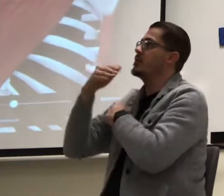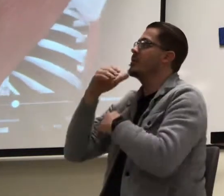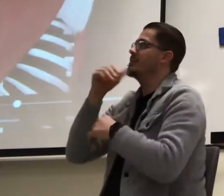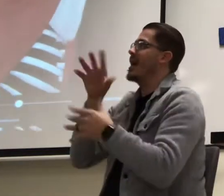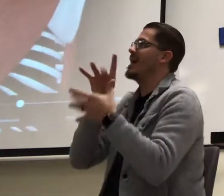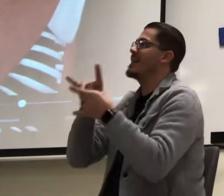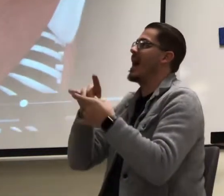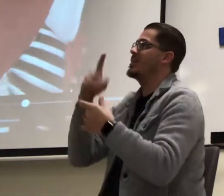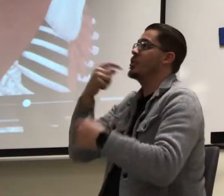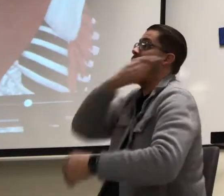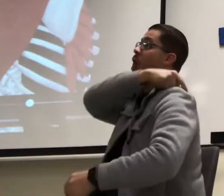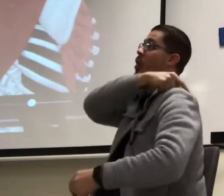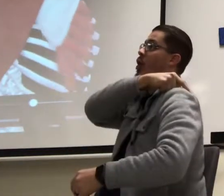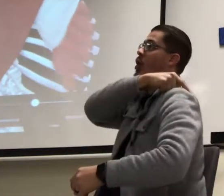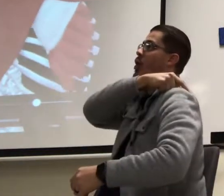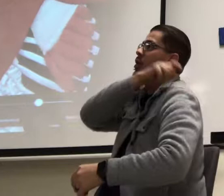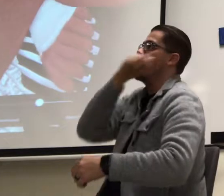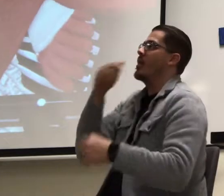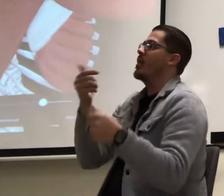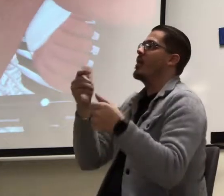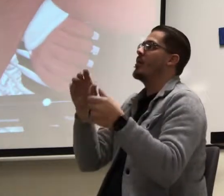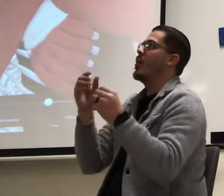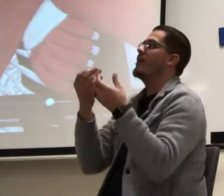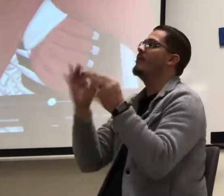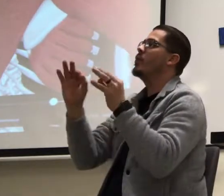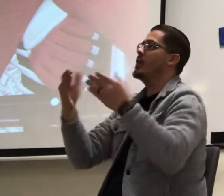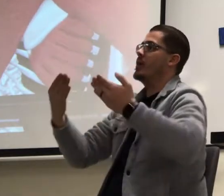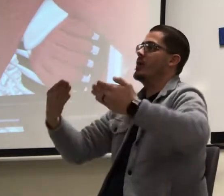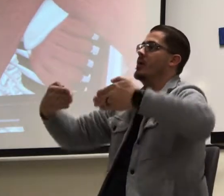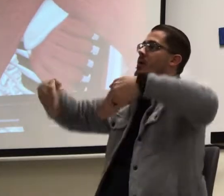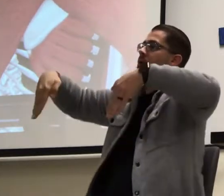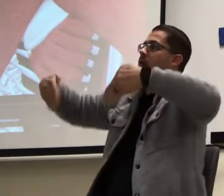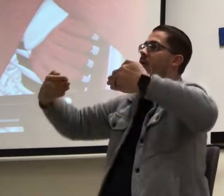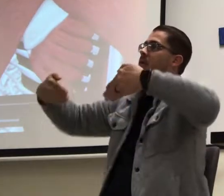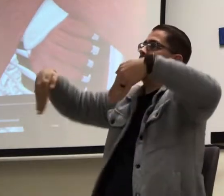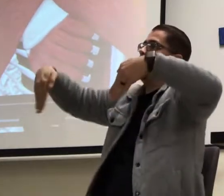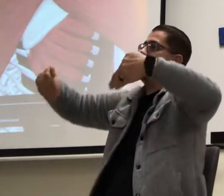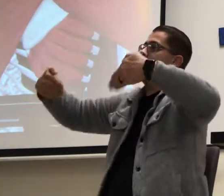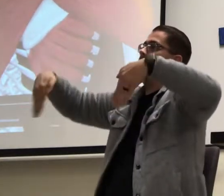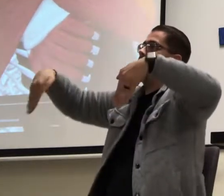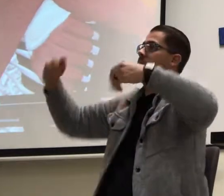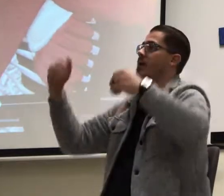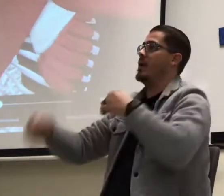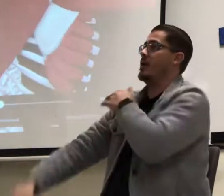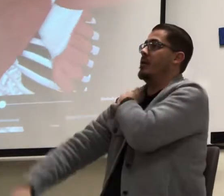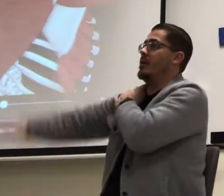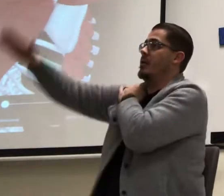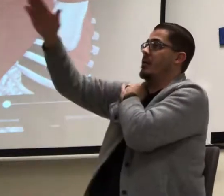blade. So do you see how that inferior angle is rotating?